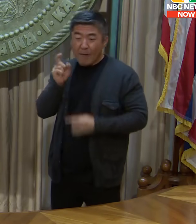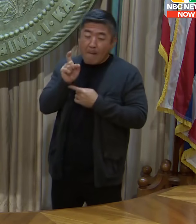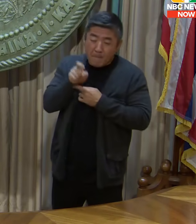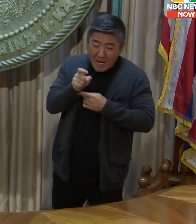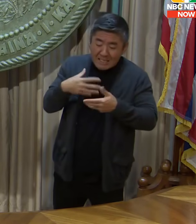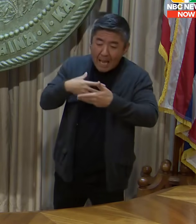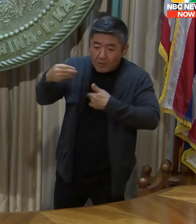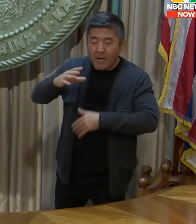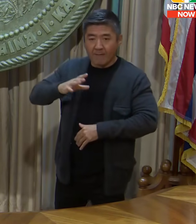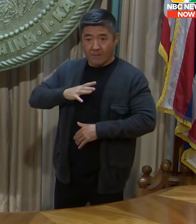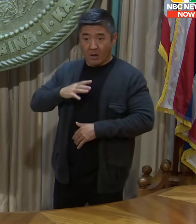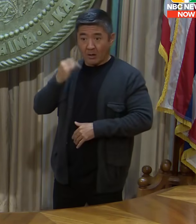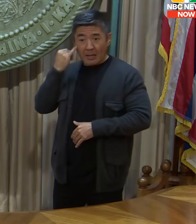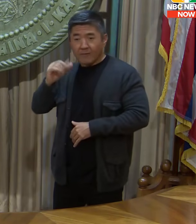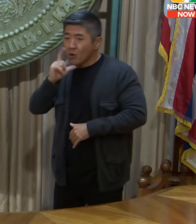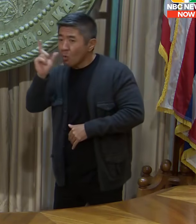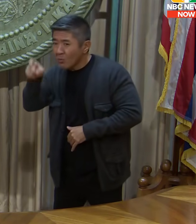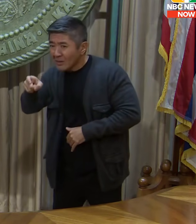like you're seeing,